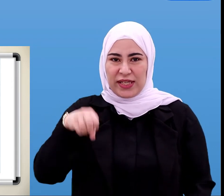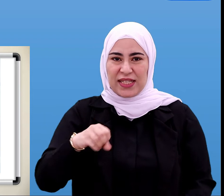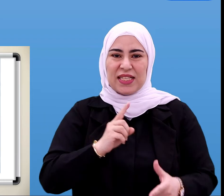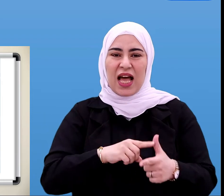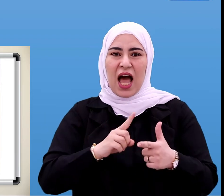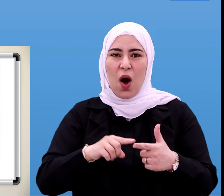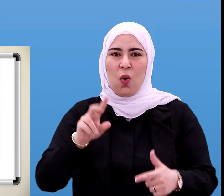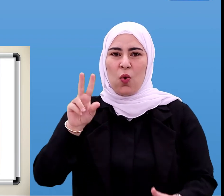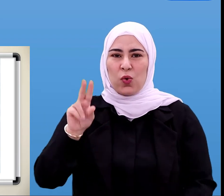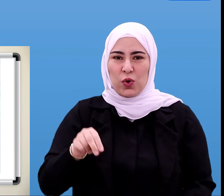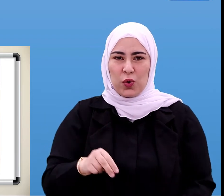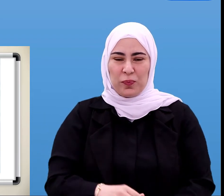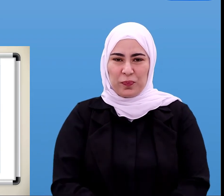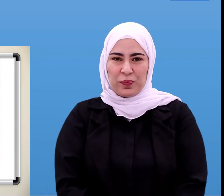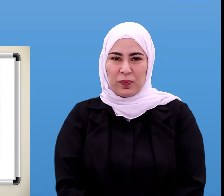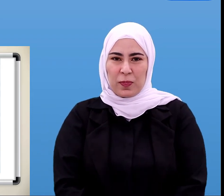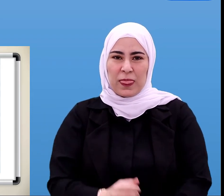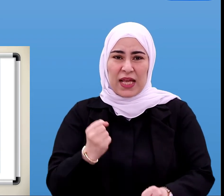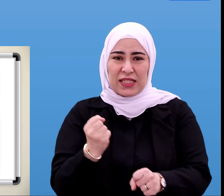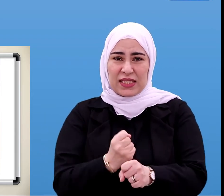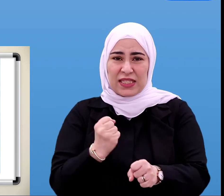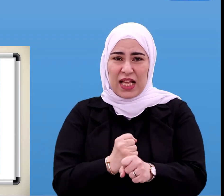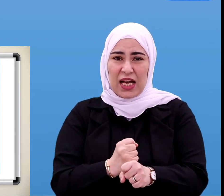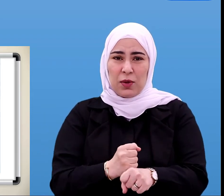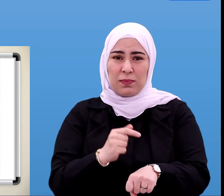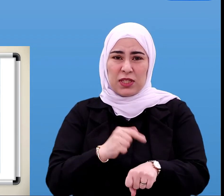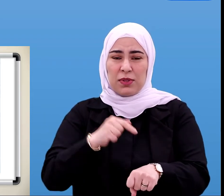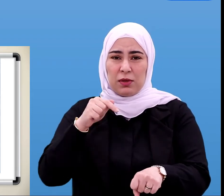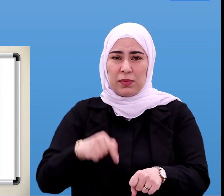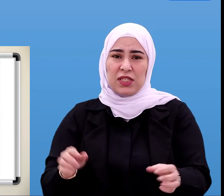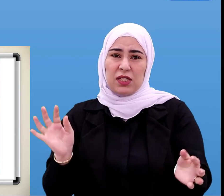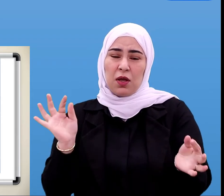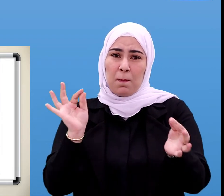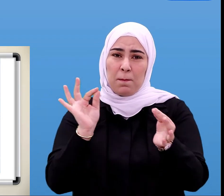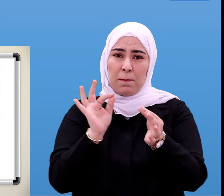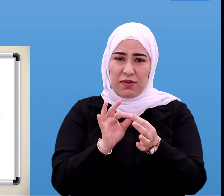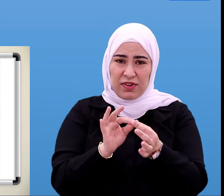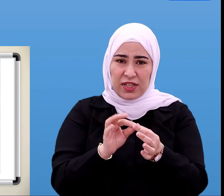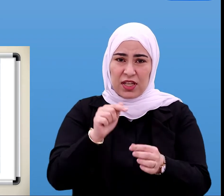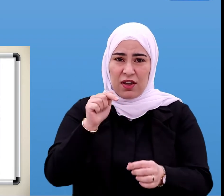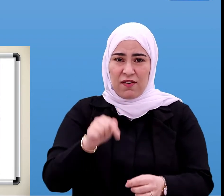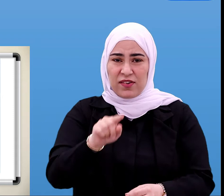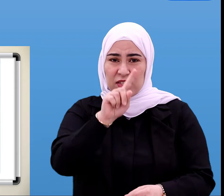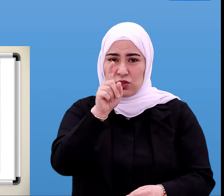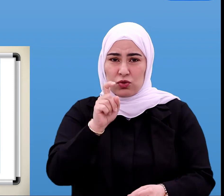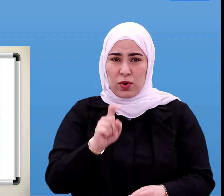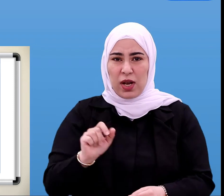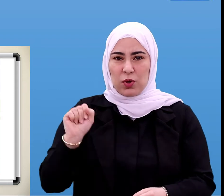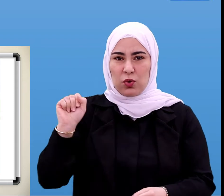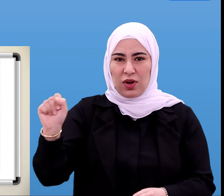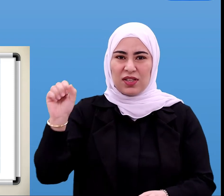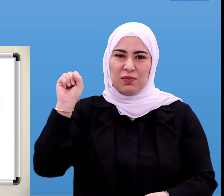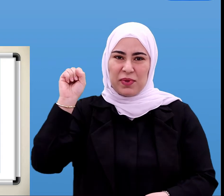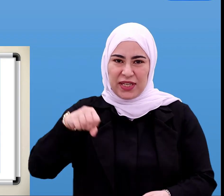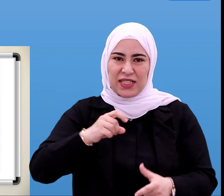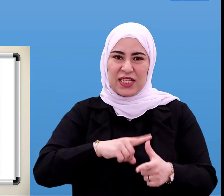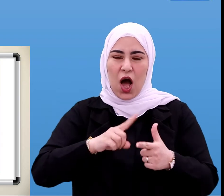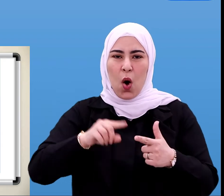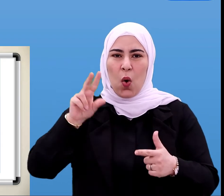the present perfect in the question form, usually for yes or no questions. Now, I mentioned